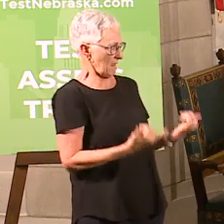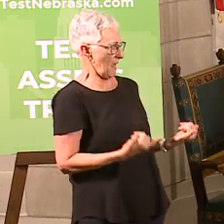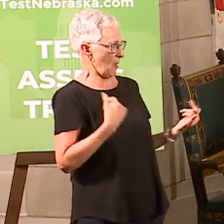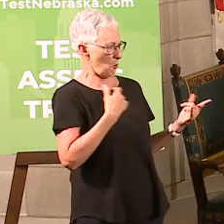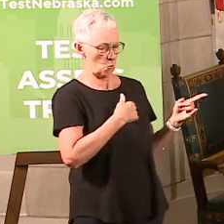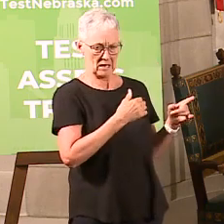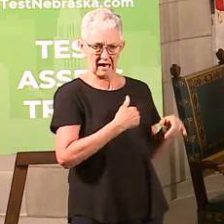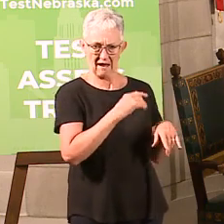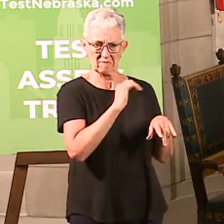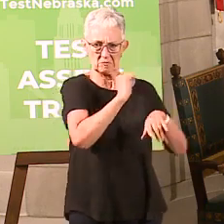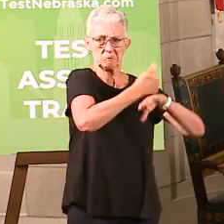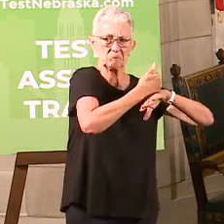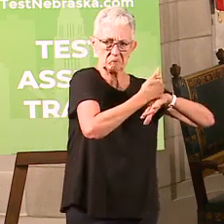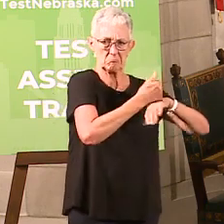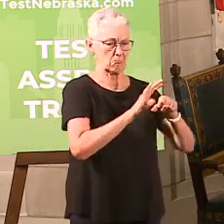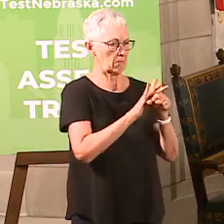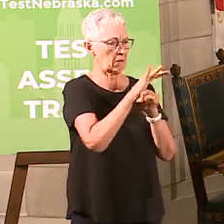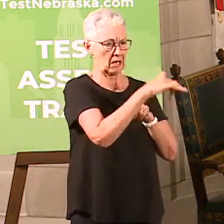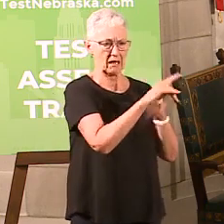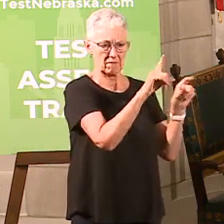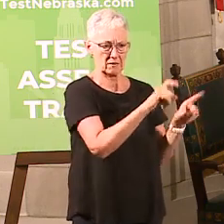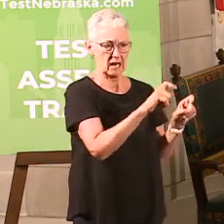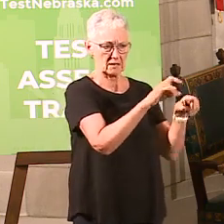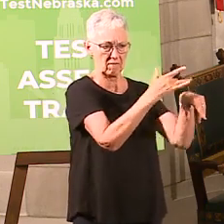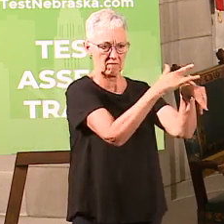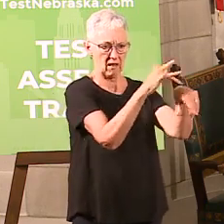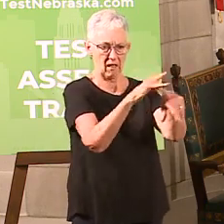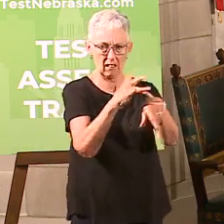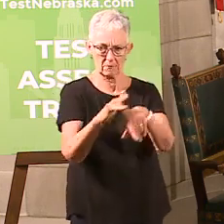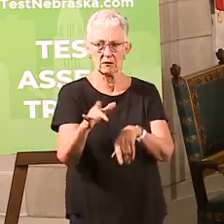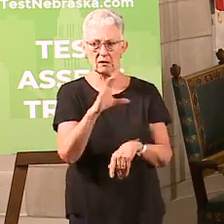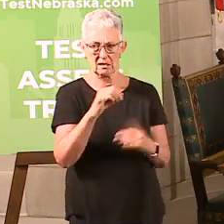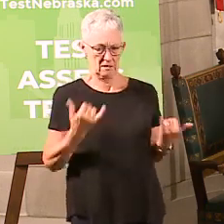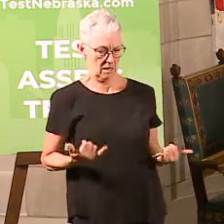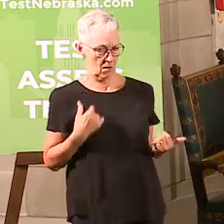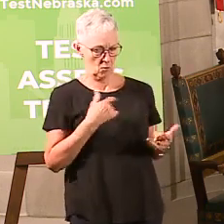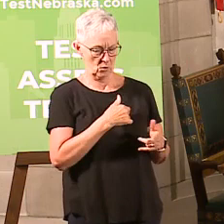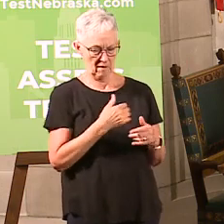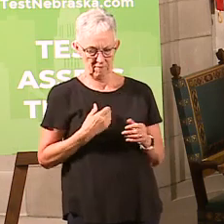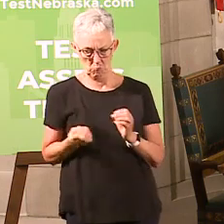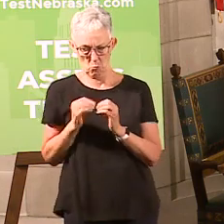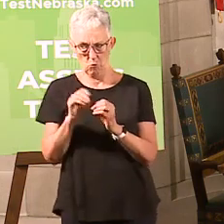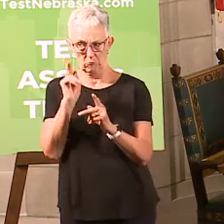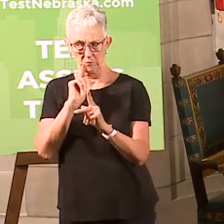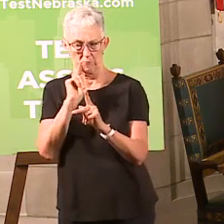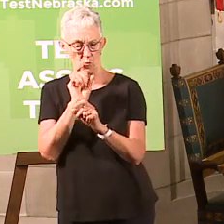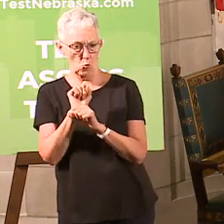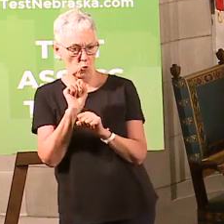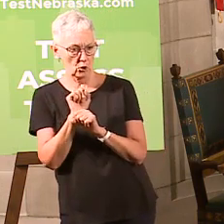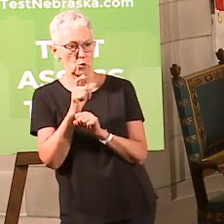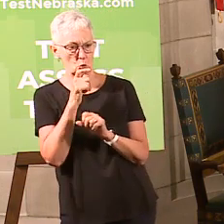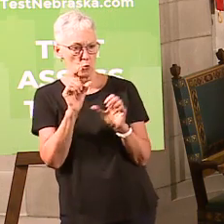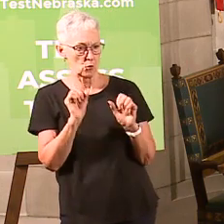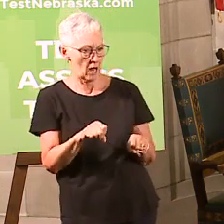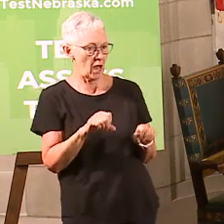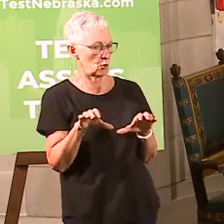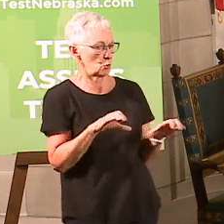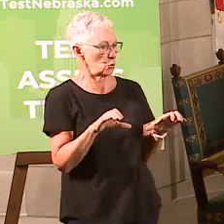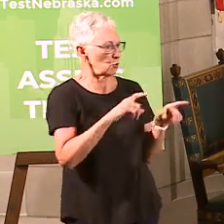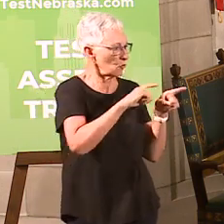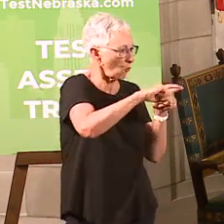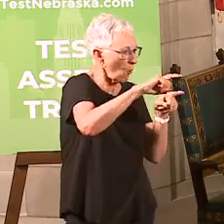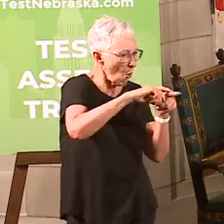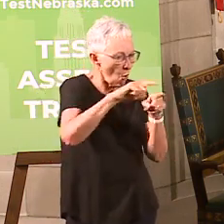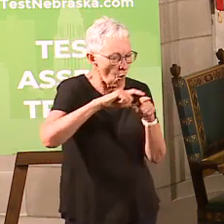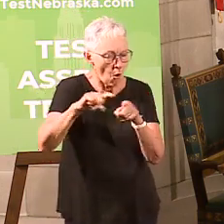different from where we were a few months ago. So, as we ramp up things like Test Nebraska and have the ability to do more testing, I talked